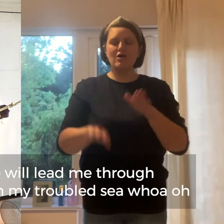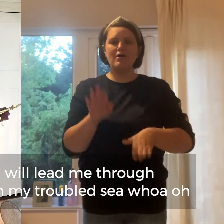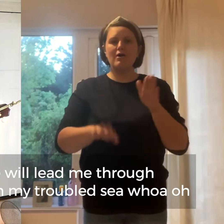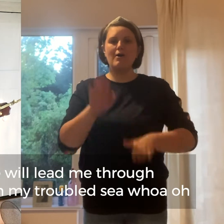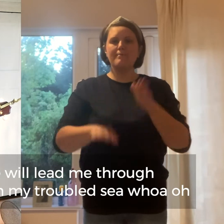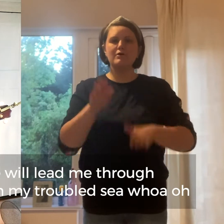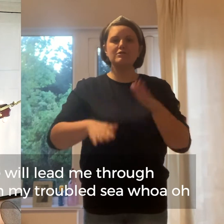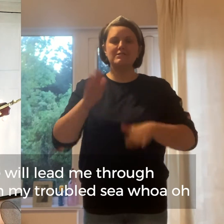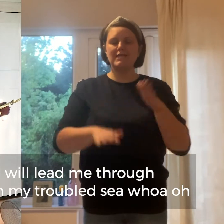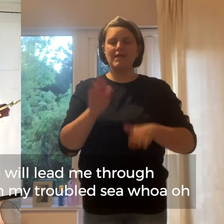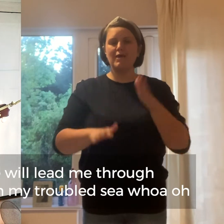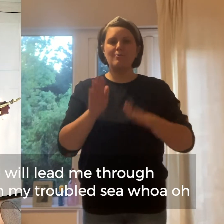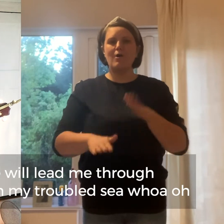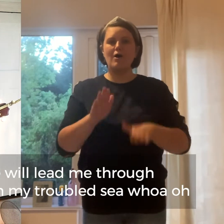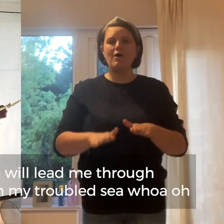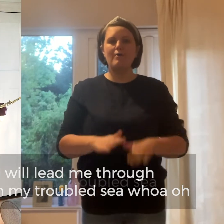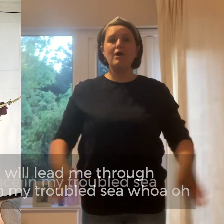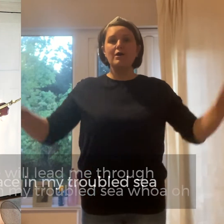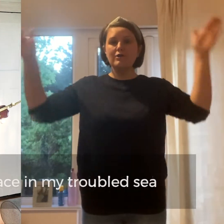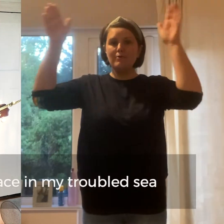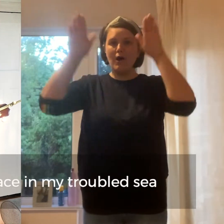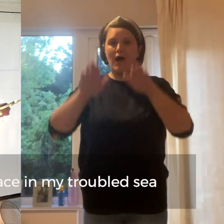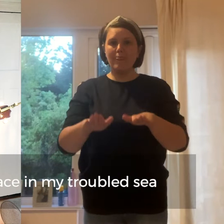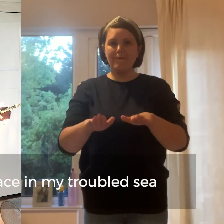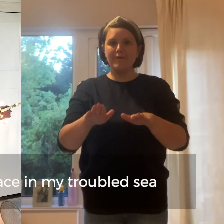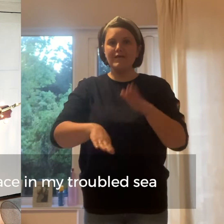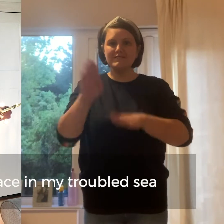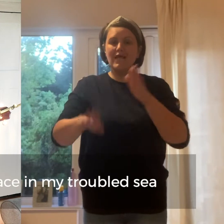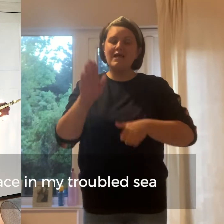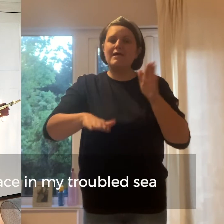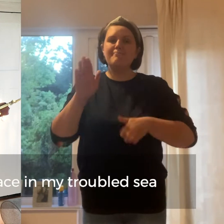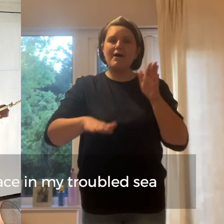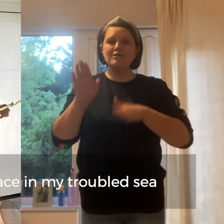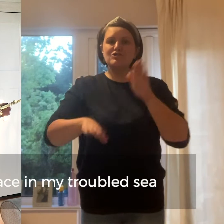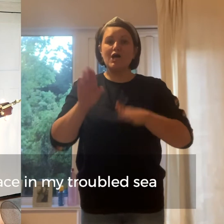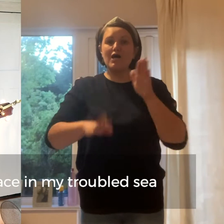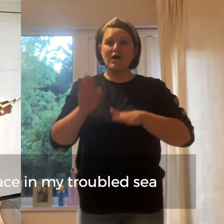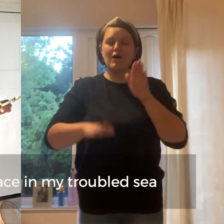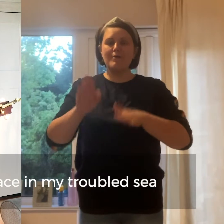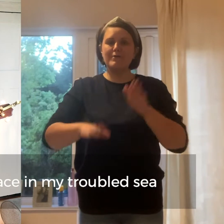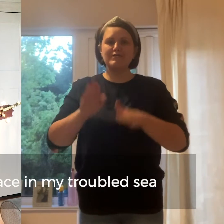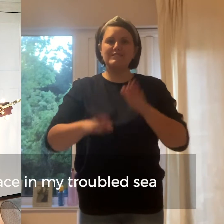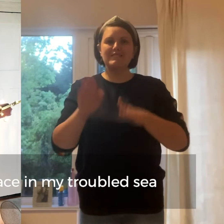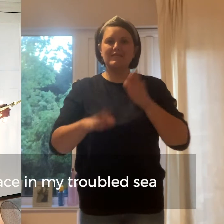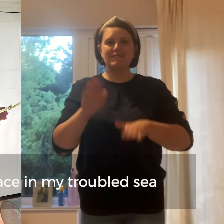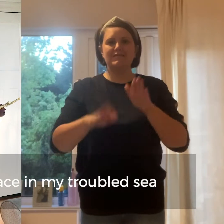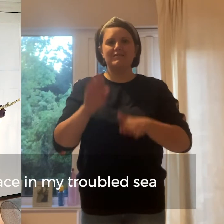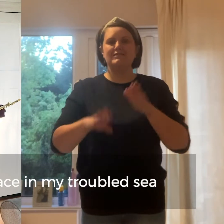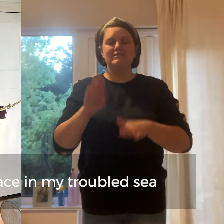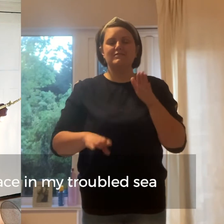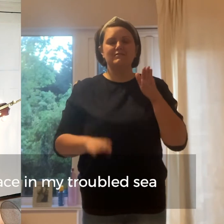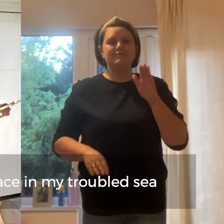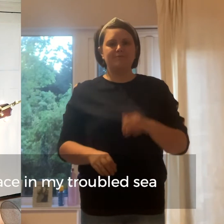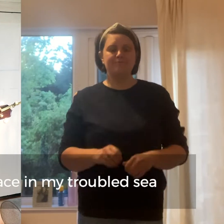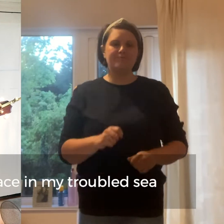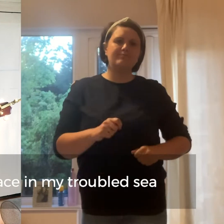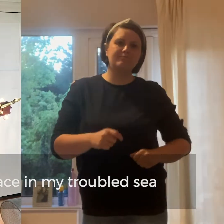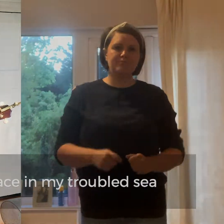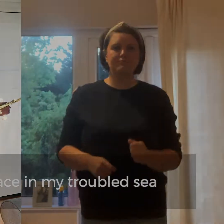my troubled sea. Whoa, you are the peace in my troubled sea.